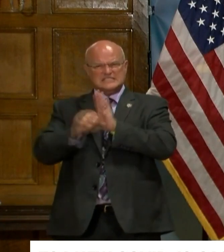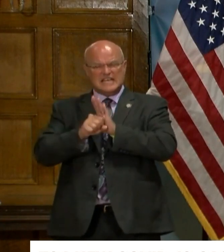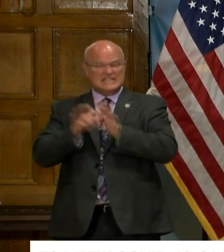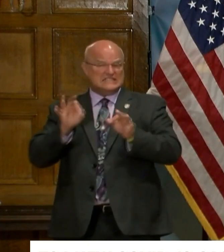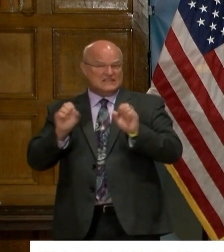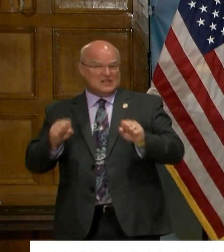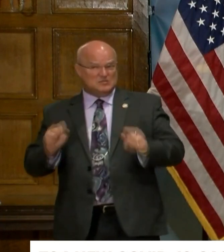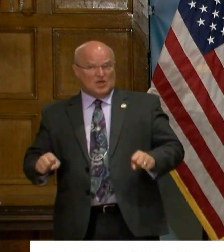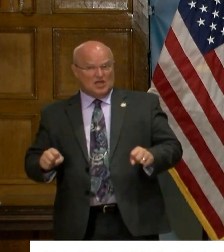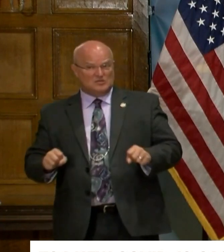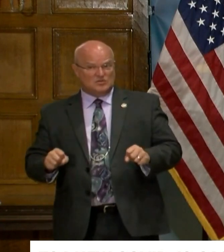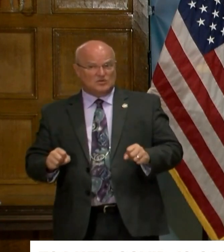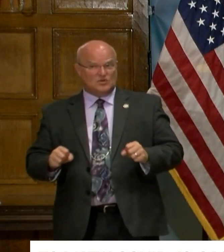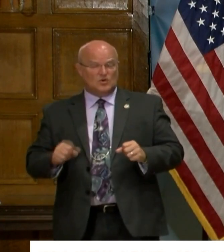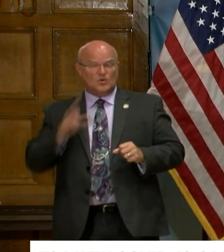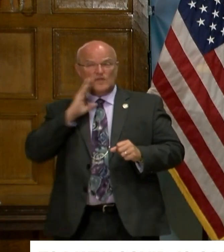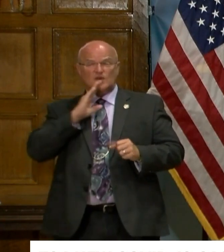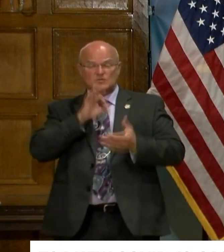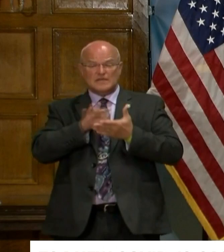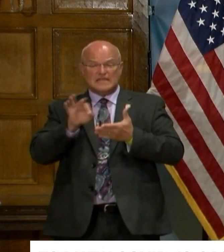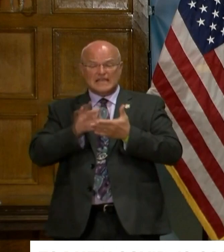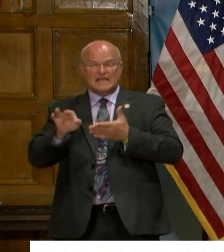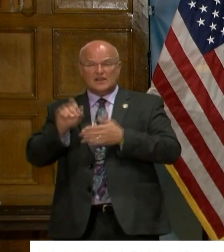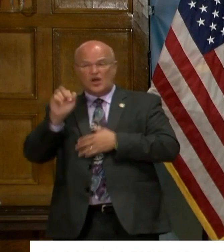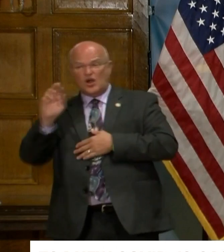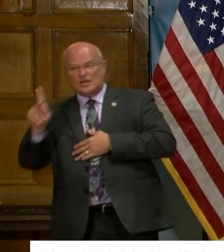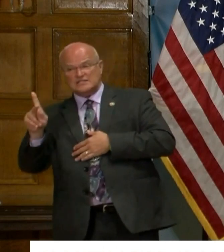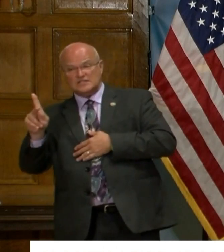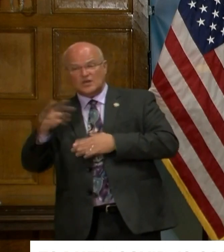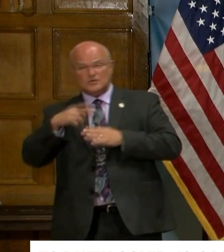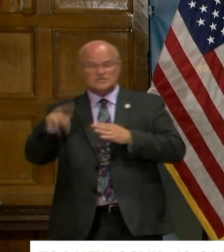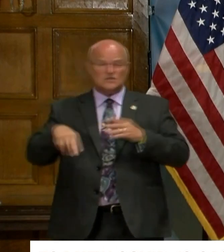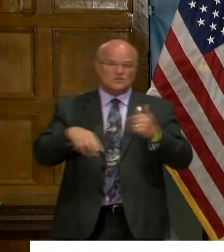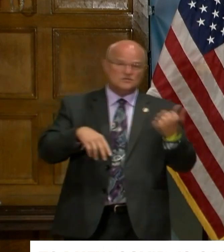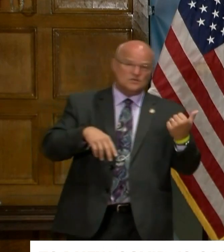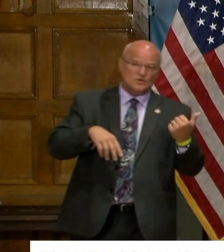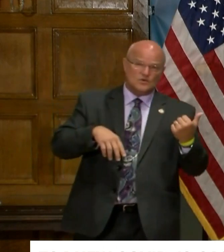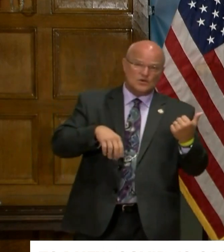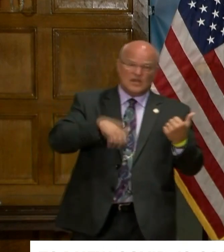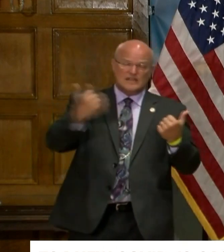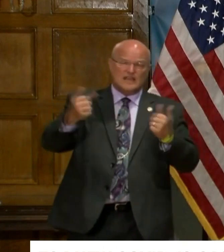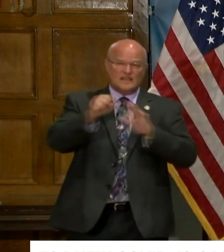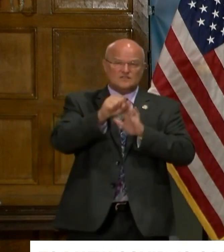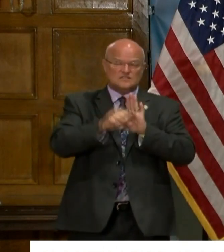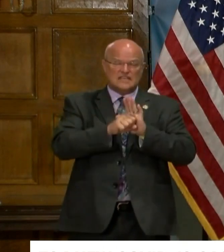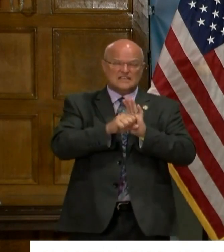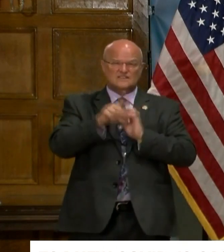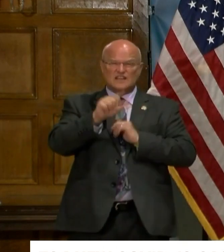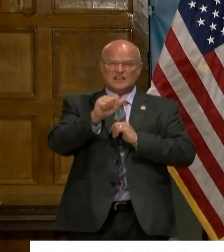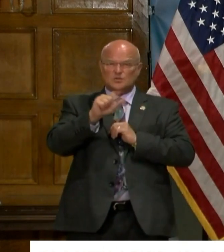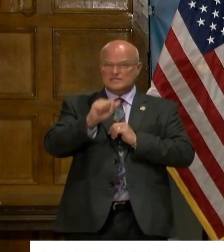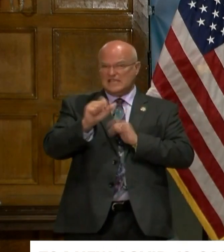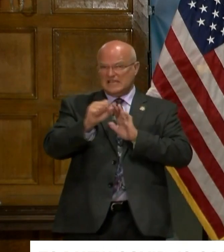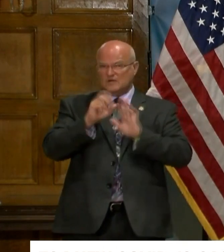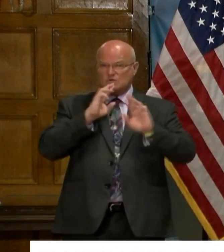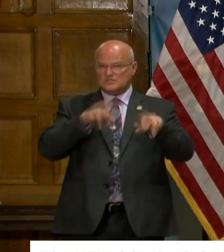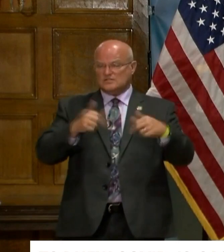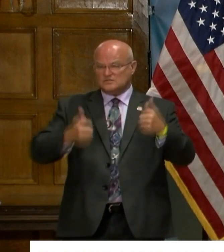if so, would those test results be counted as Arkansas results, or in our case, Louisiana results?